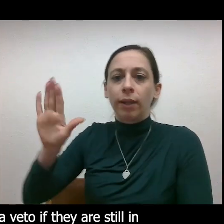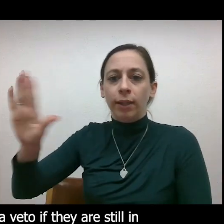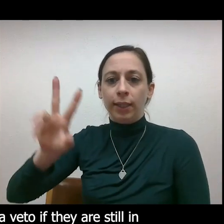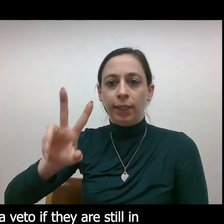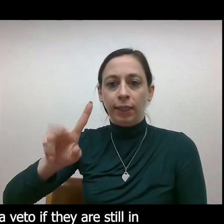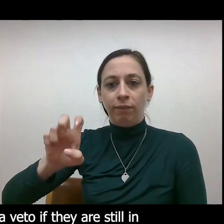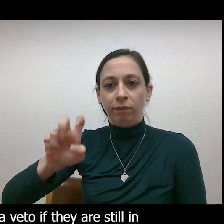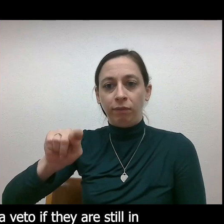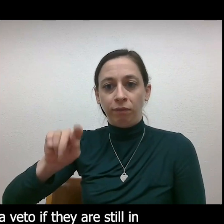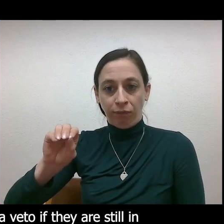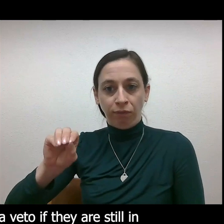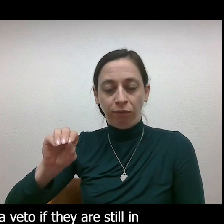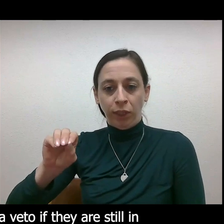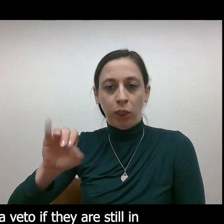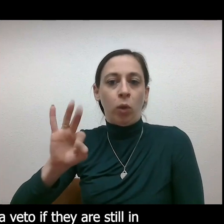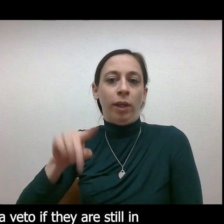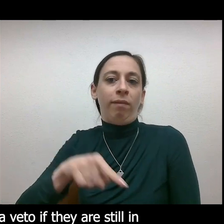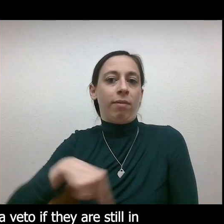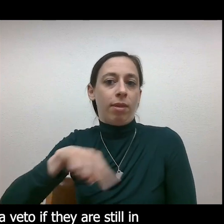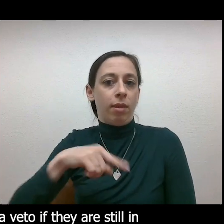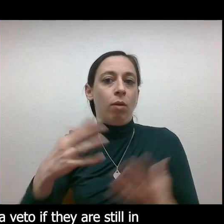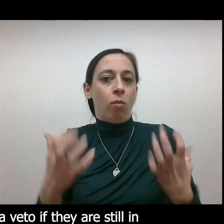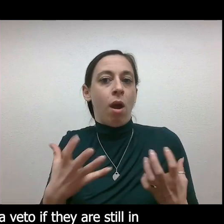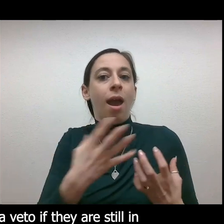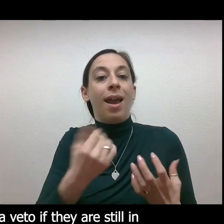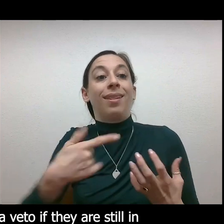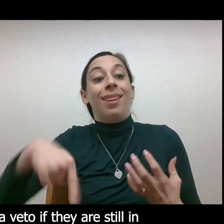still in session.